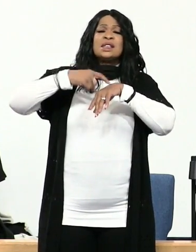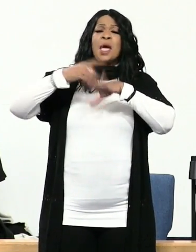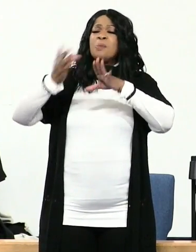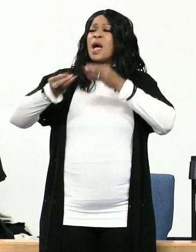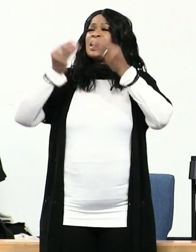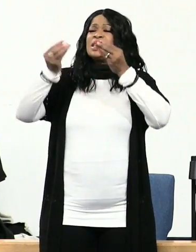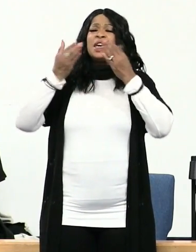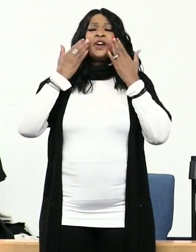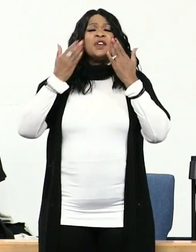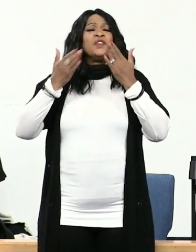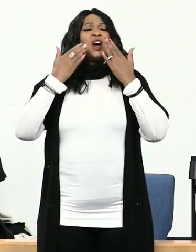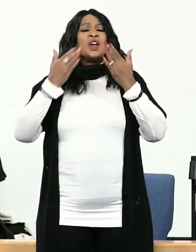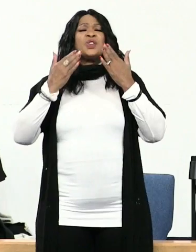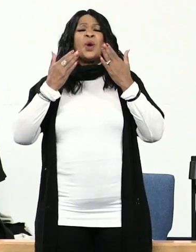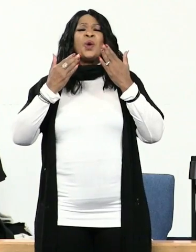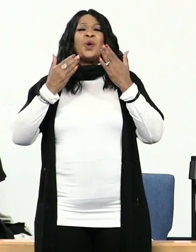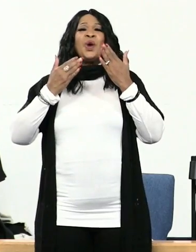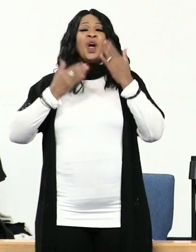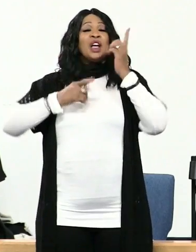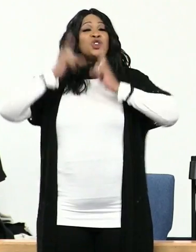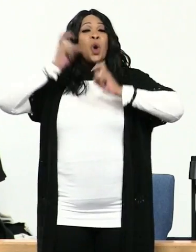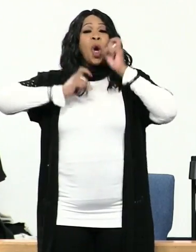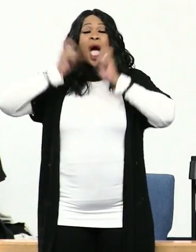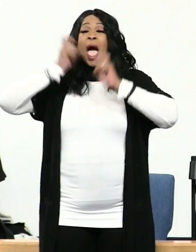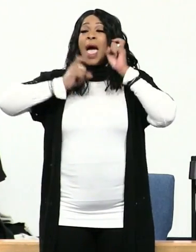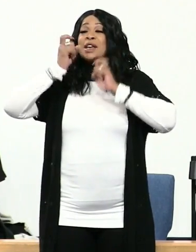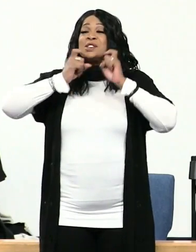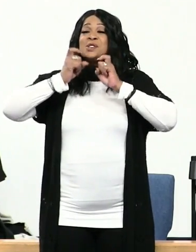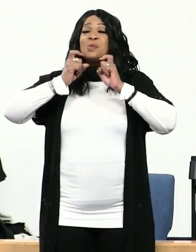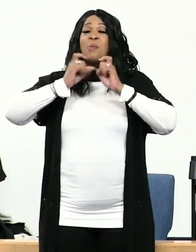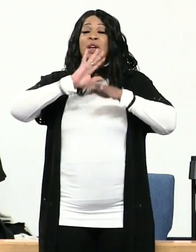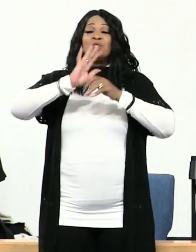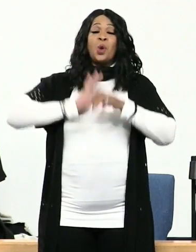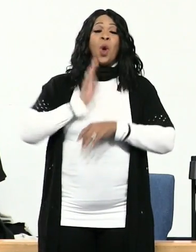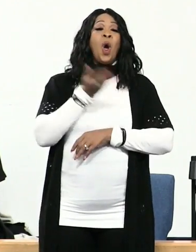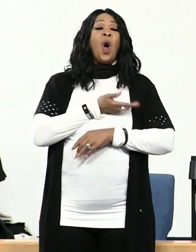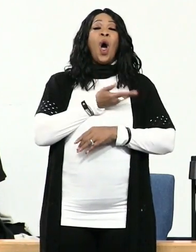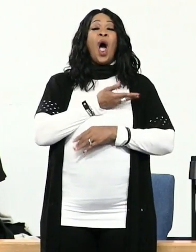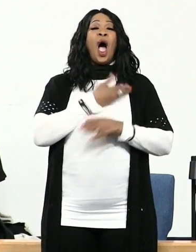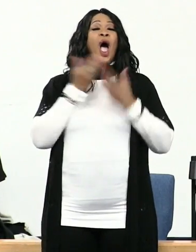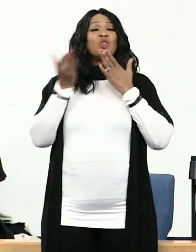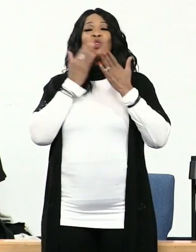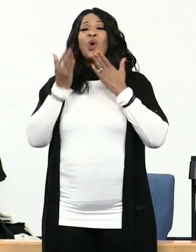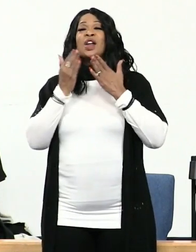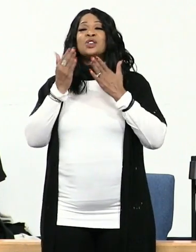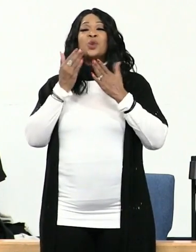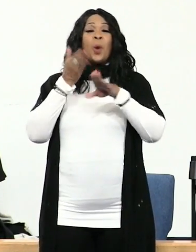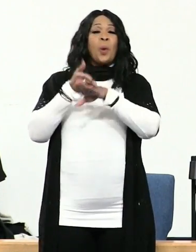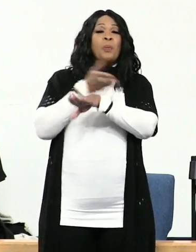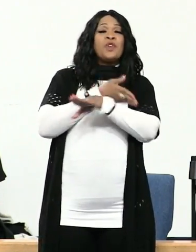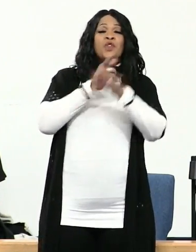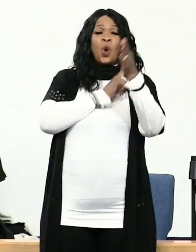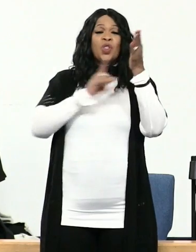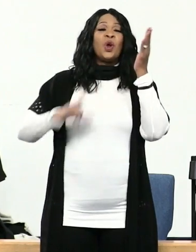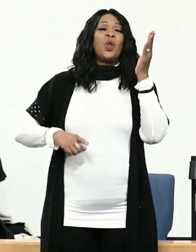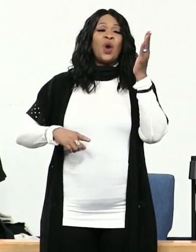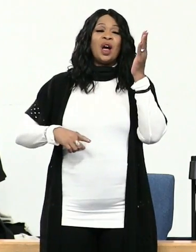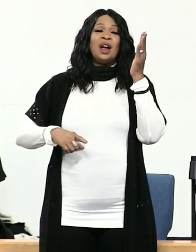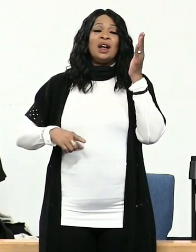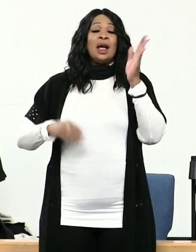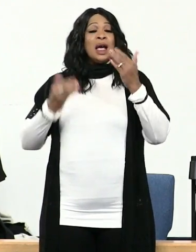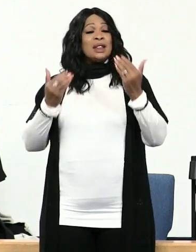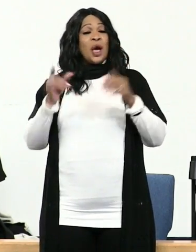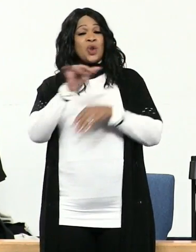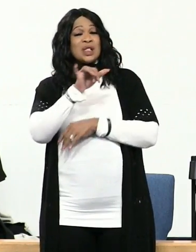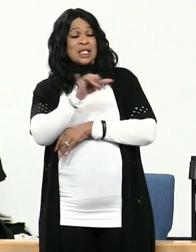to express our gratitude before the Lord. As I said earlier,